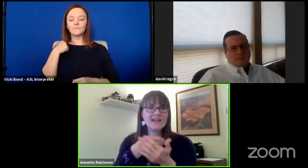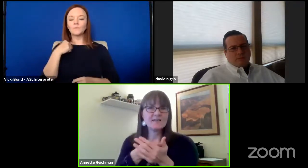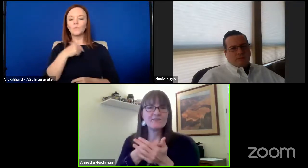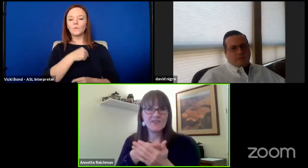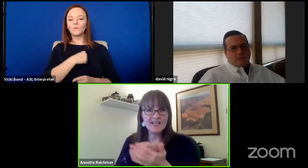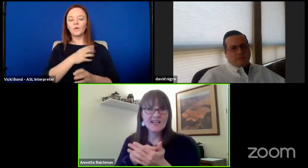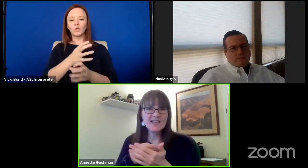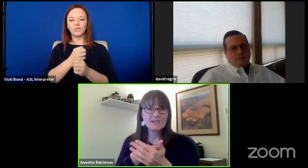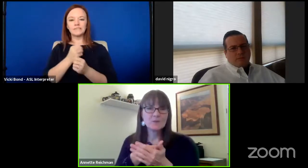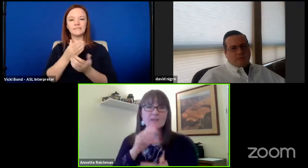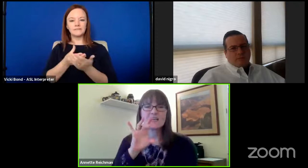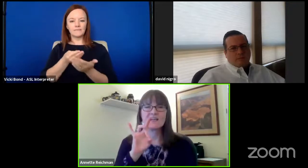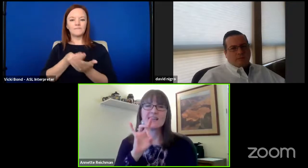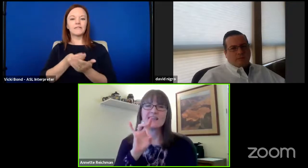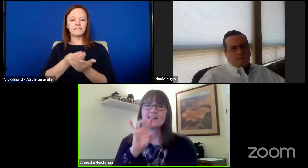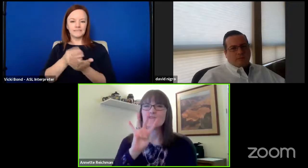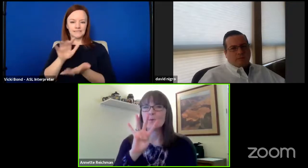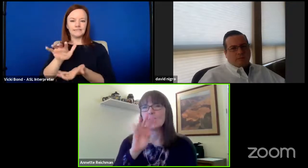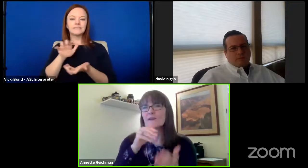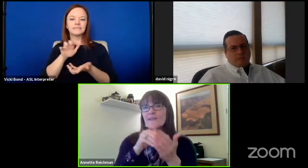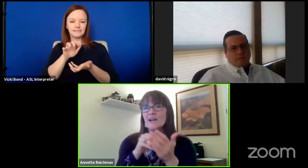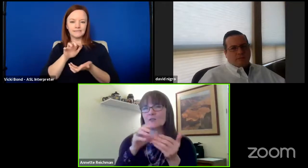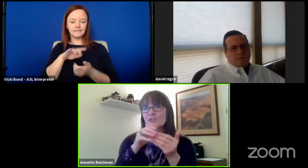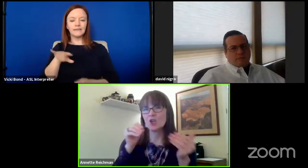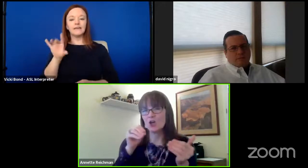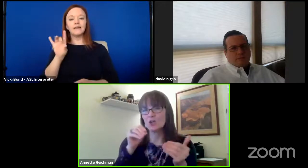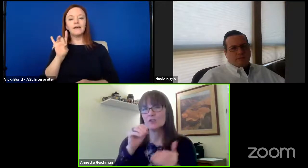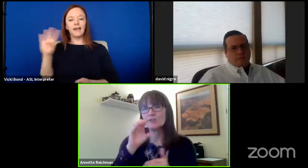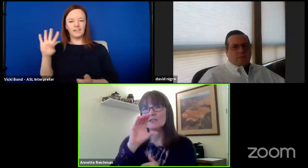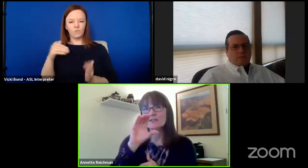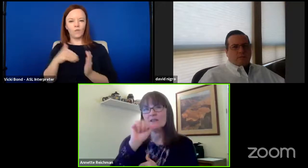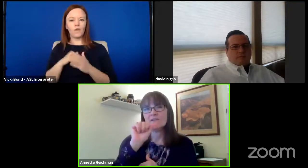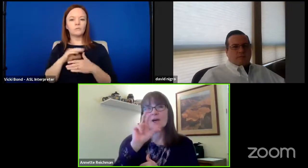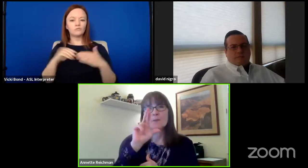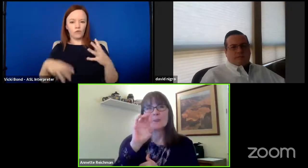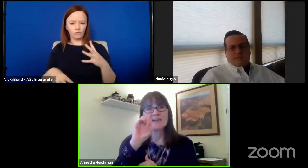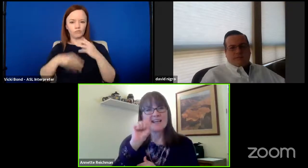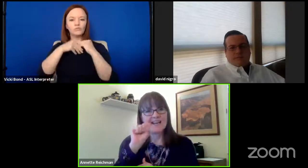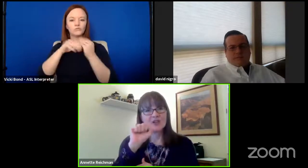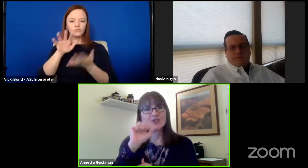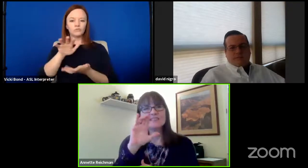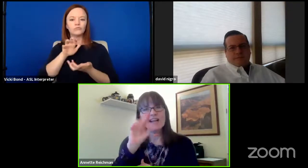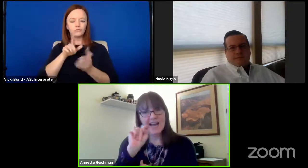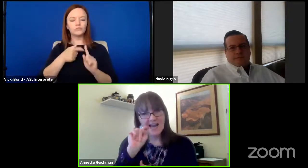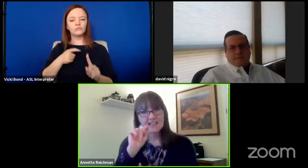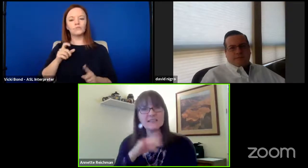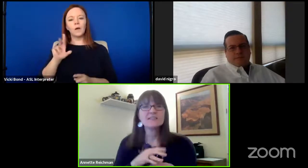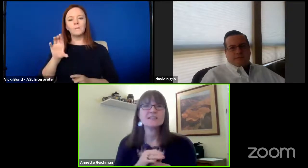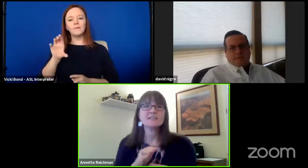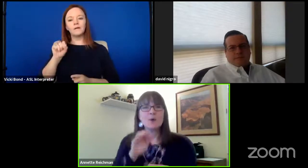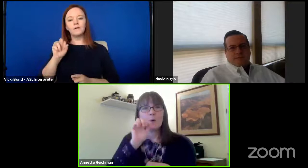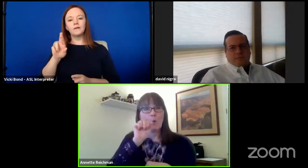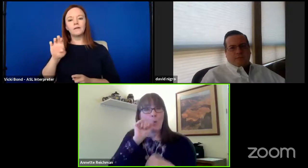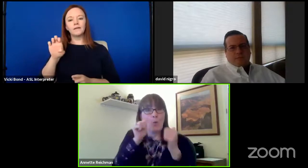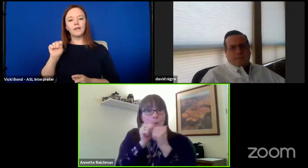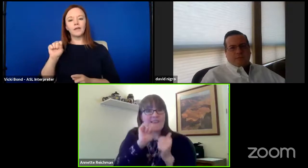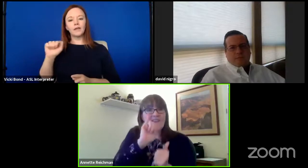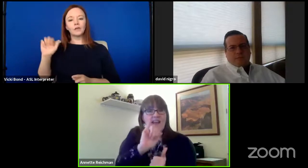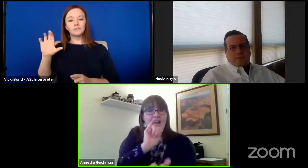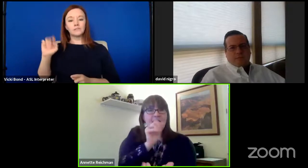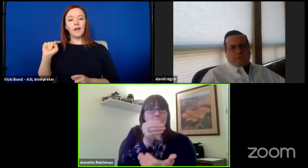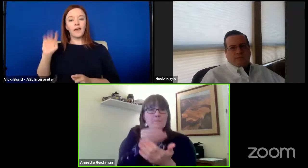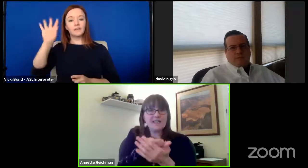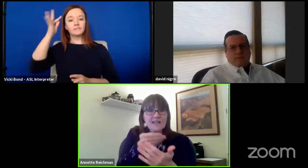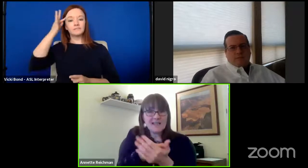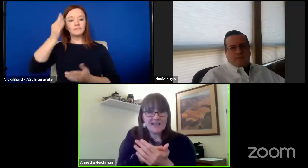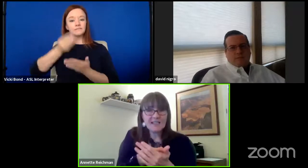additional funding. We got $84,000 from the CARES Act.